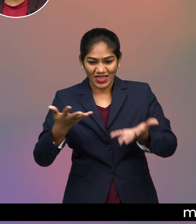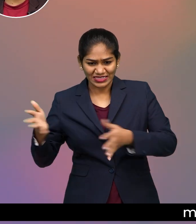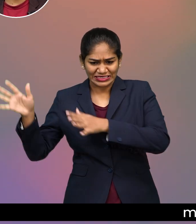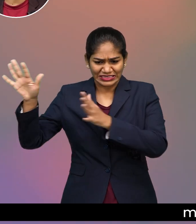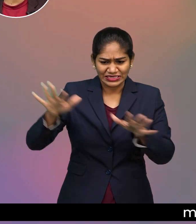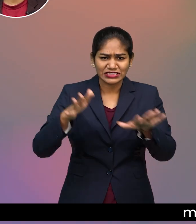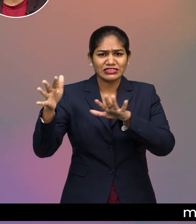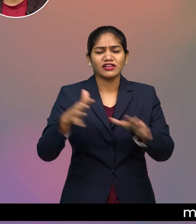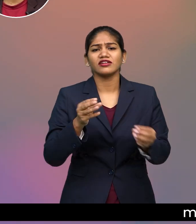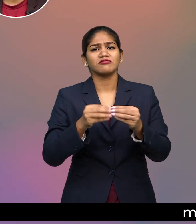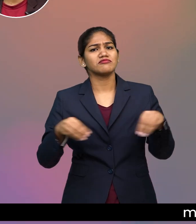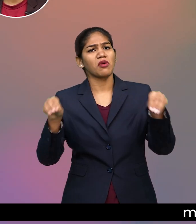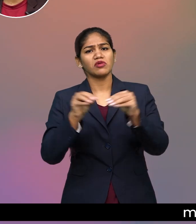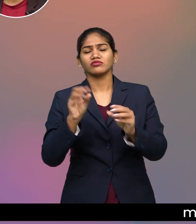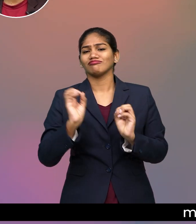material anymore